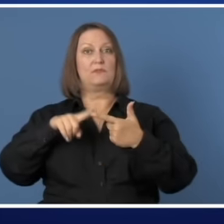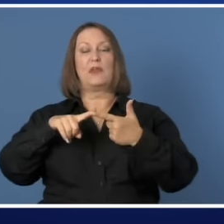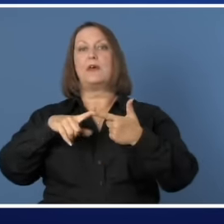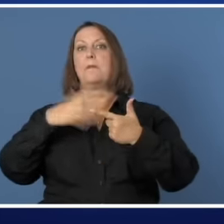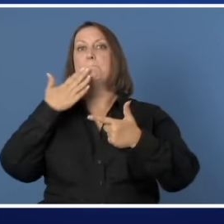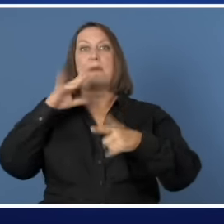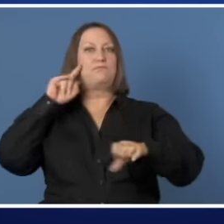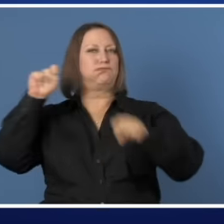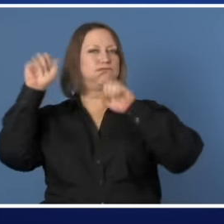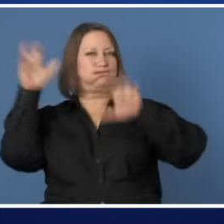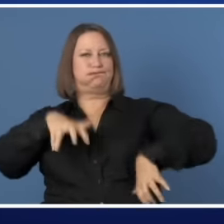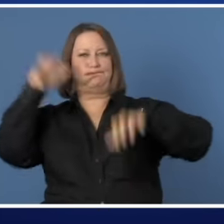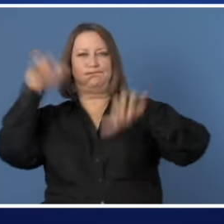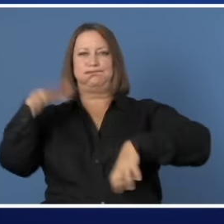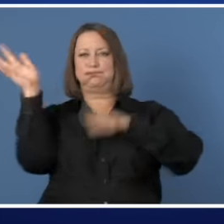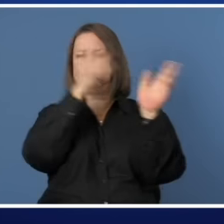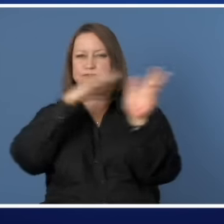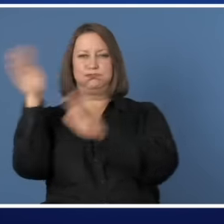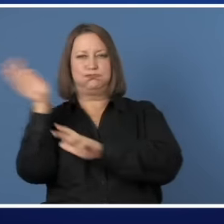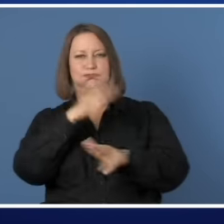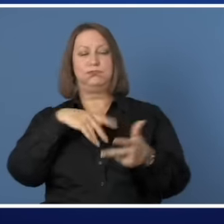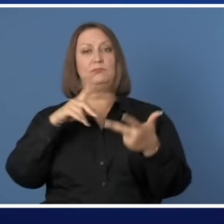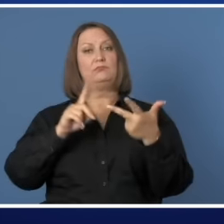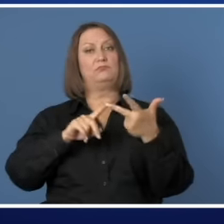storms, and fires.